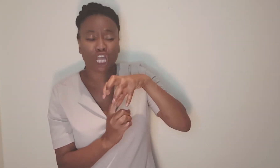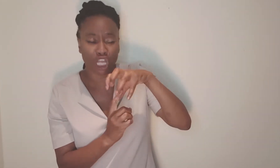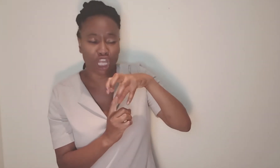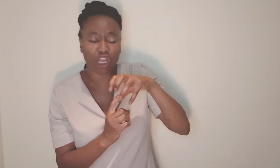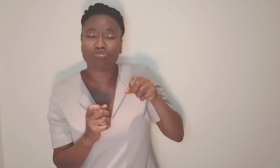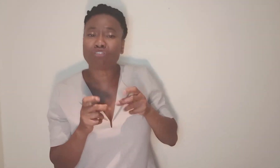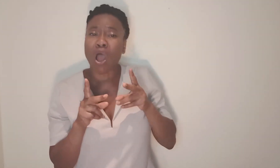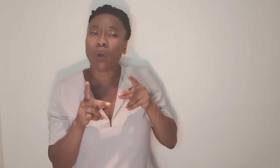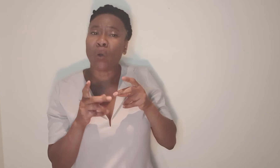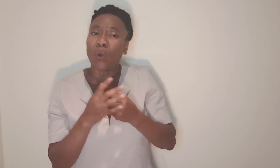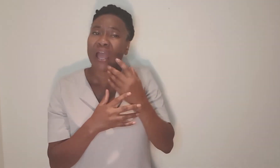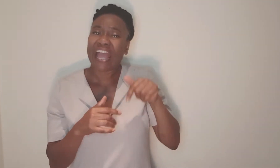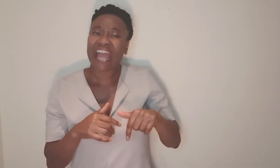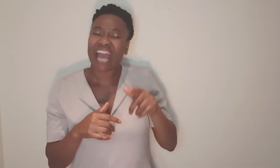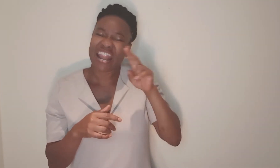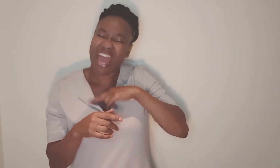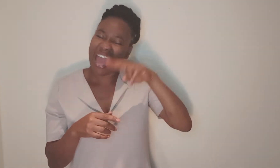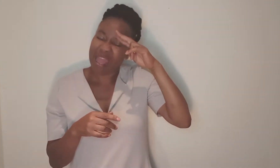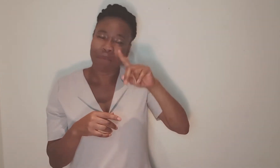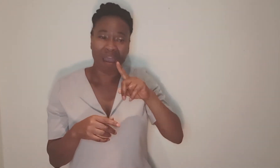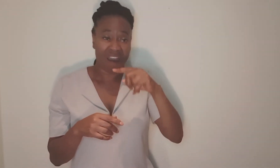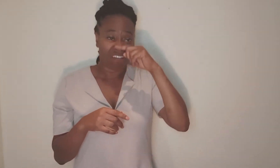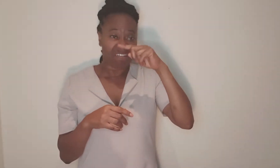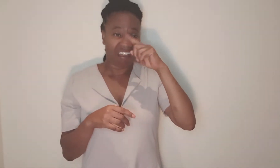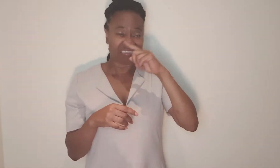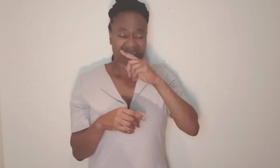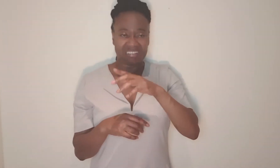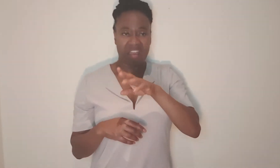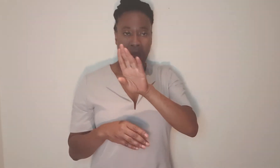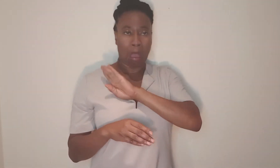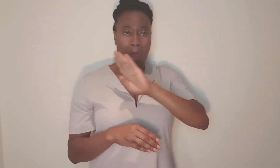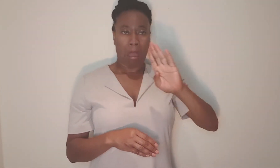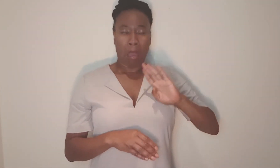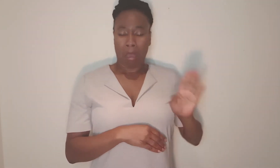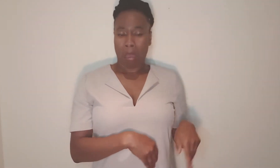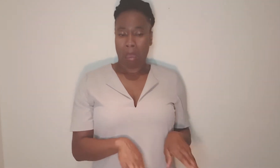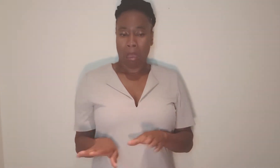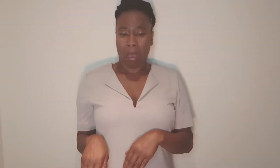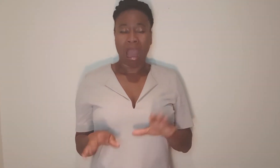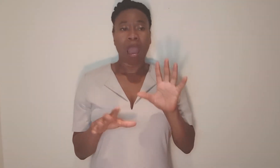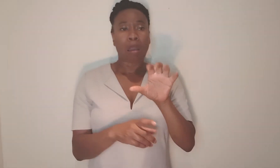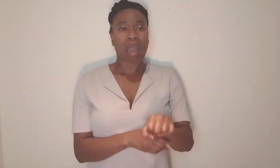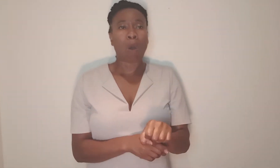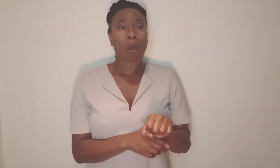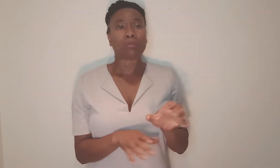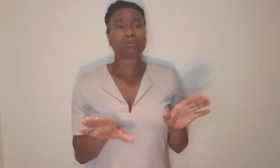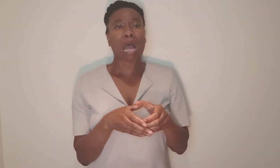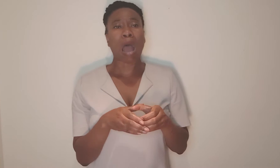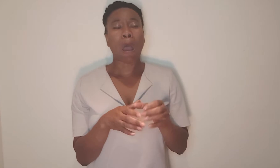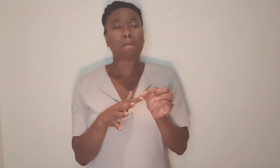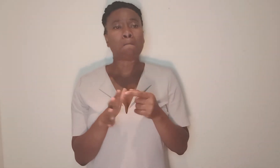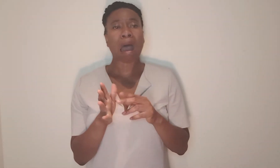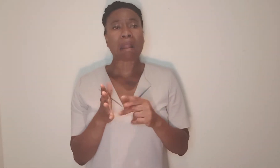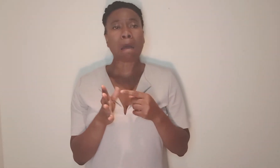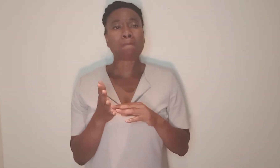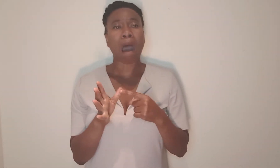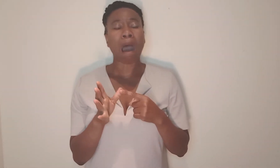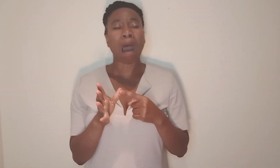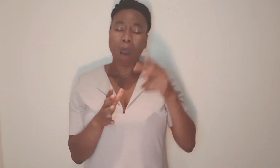of the name, but it turns out some fancy admiral captured a town called Portobello in Panama ages ago. That admiral's got a street